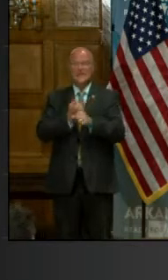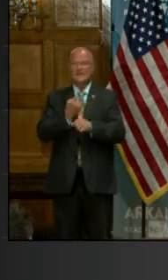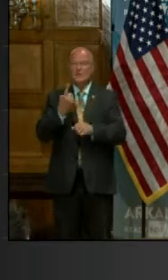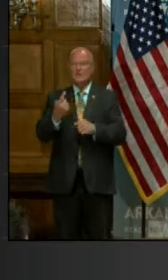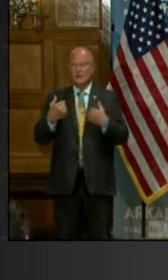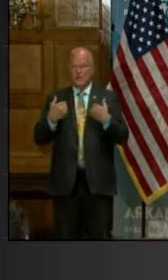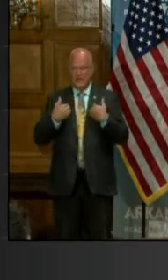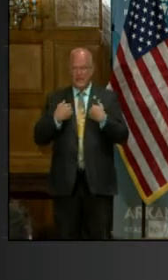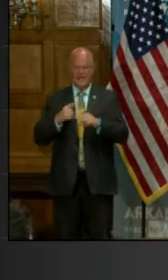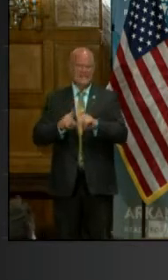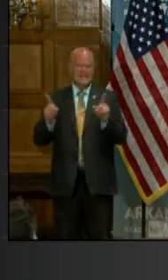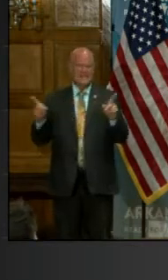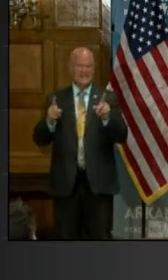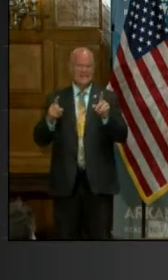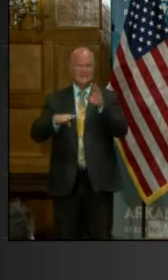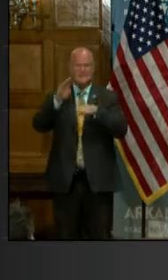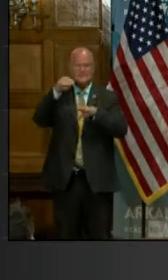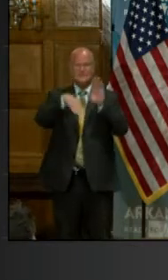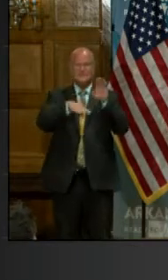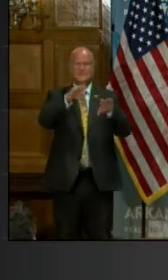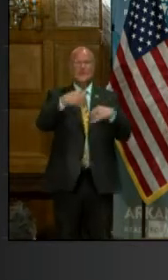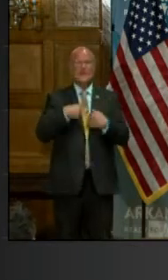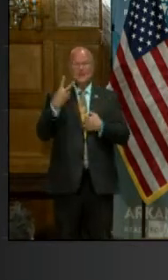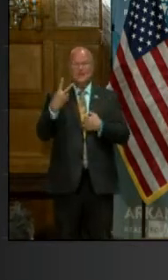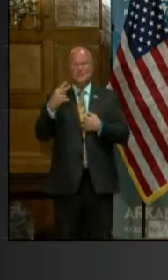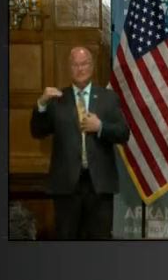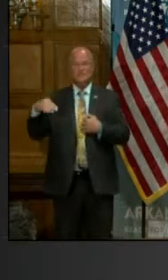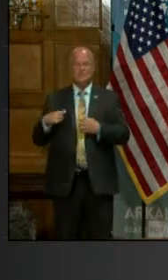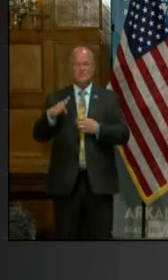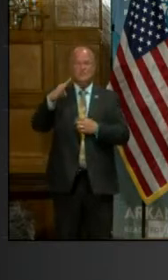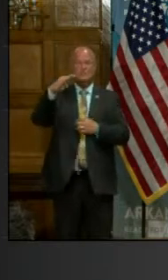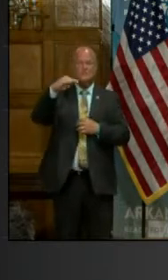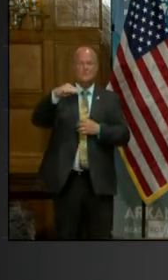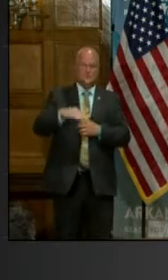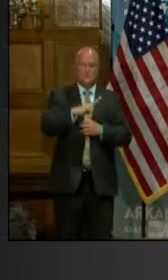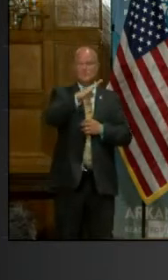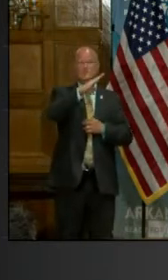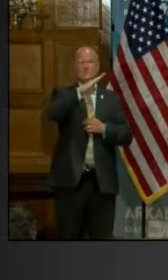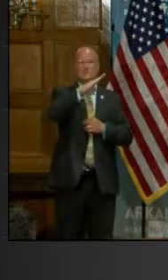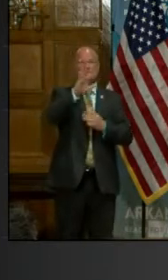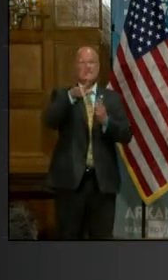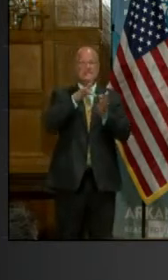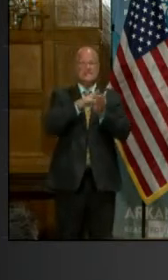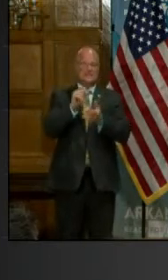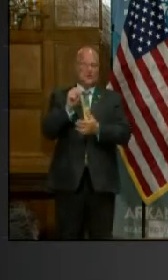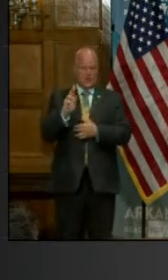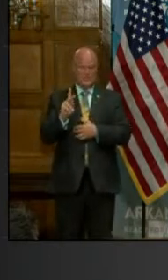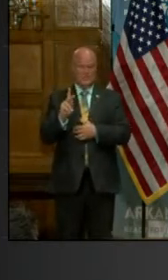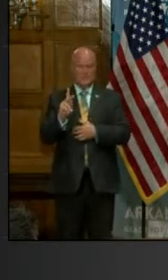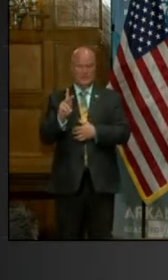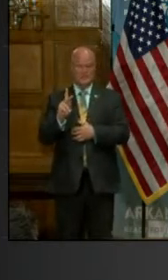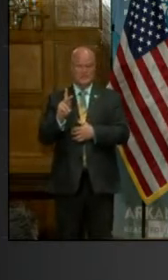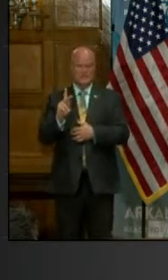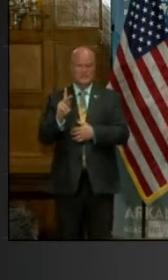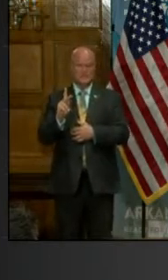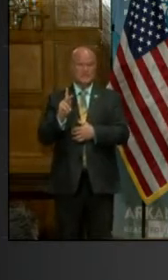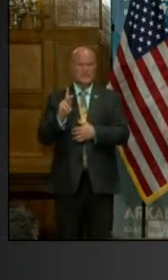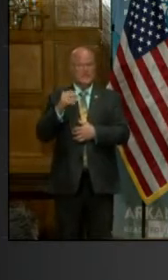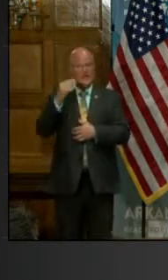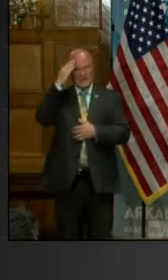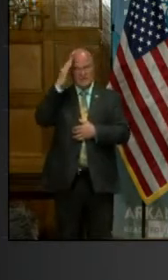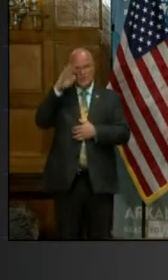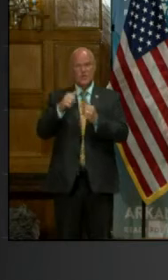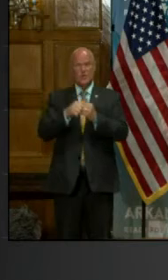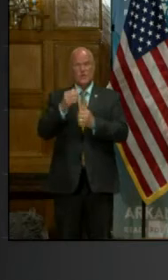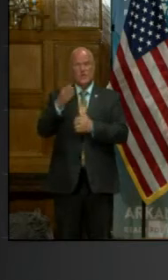everyone has a different trend line, and there you had 2 distinct peaks in central Arkansas, as you